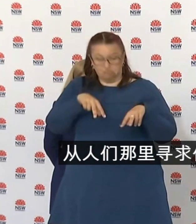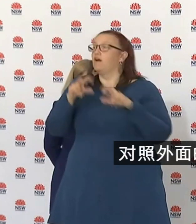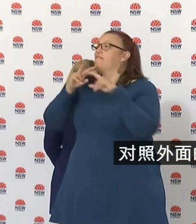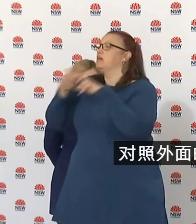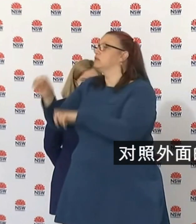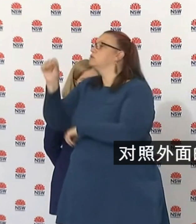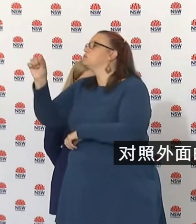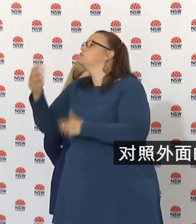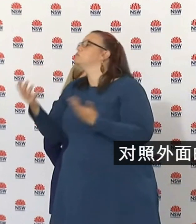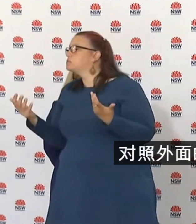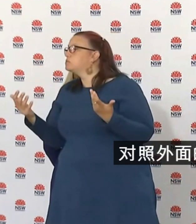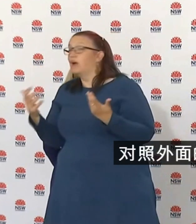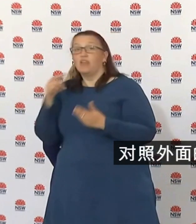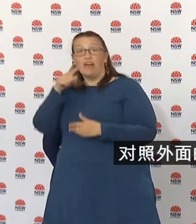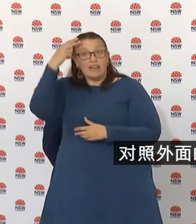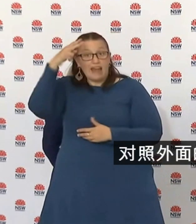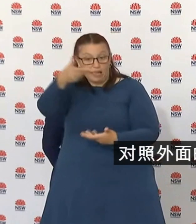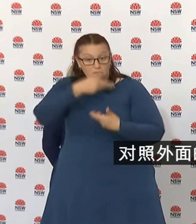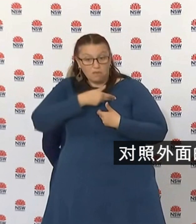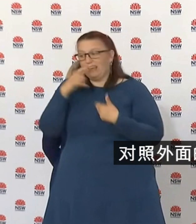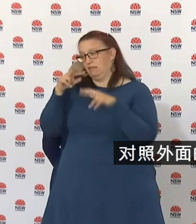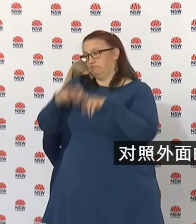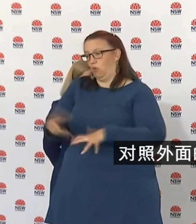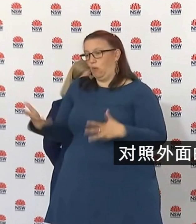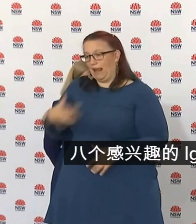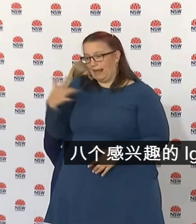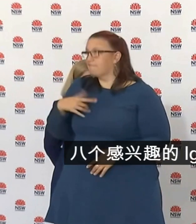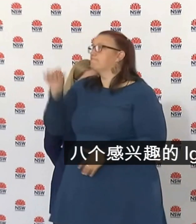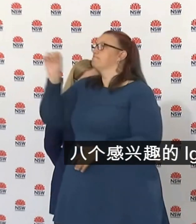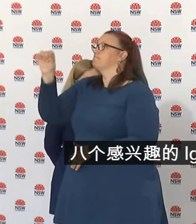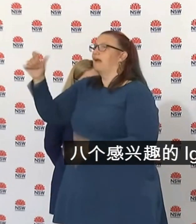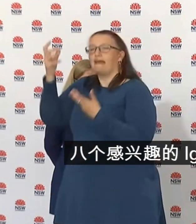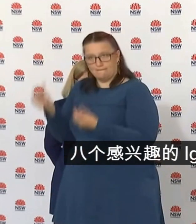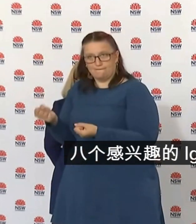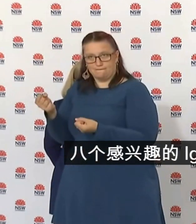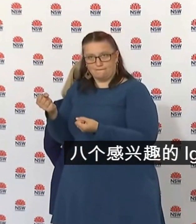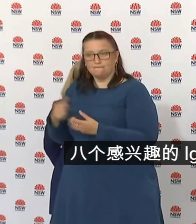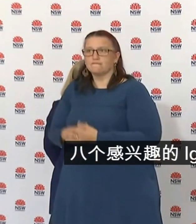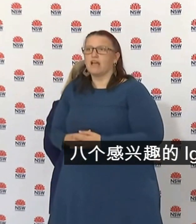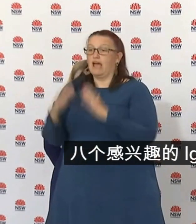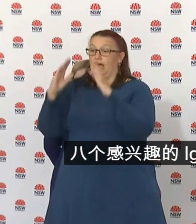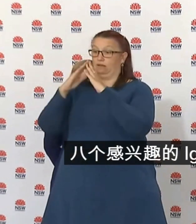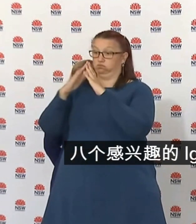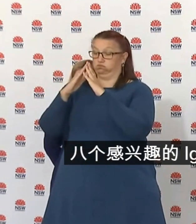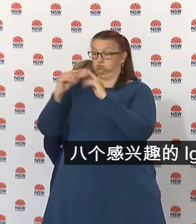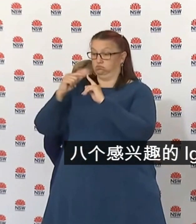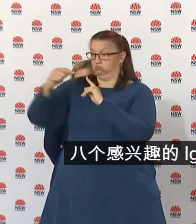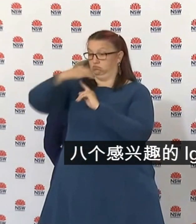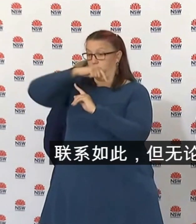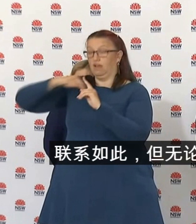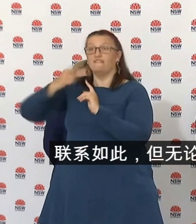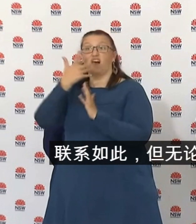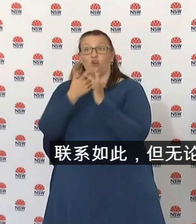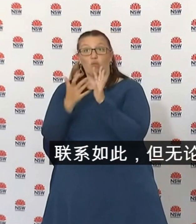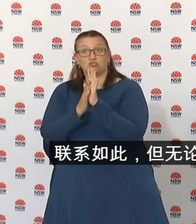is, so we can check that against the 5 kilometres or the 10 kilometres outside of the 8 LGAs of interest. Sorry, Liz? Oh, I was just asking that about